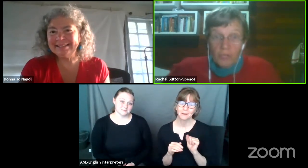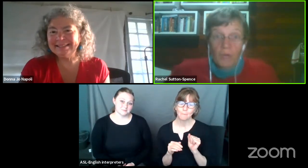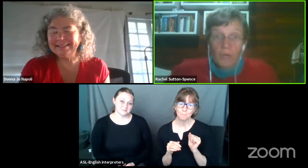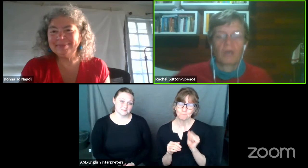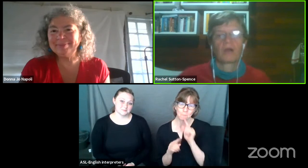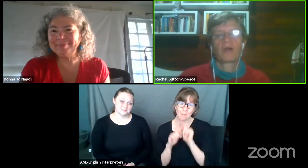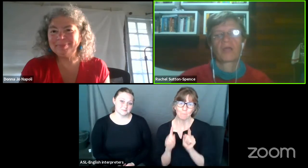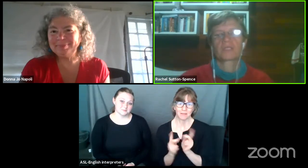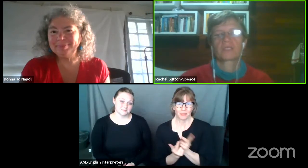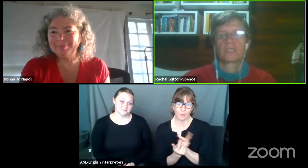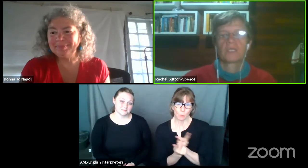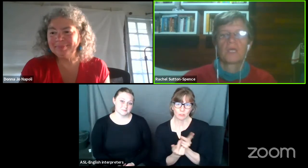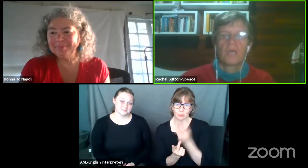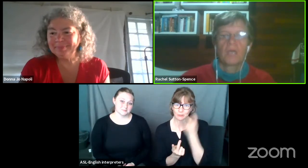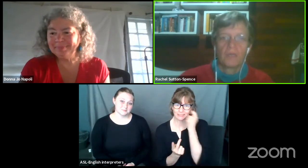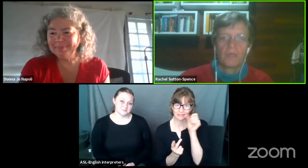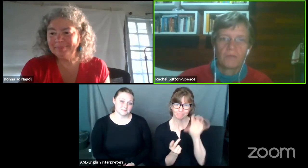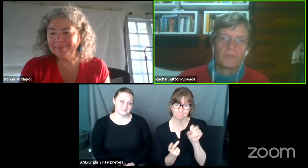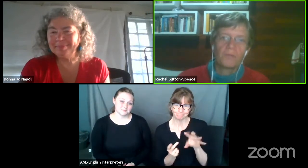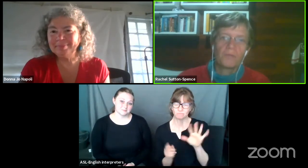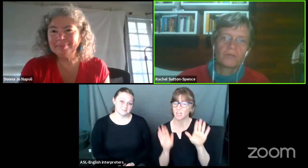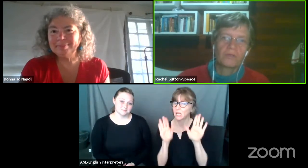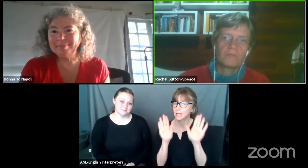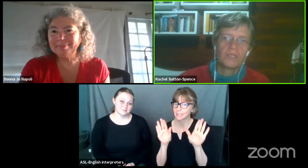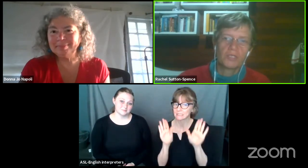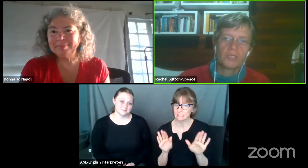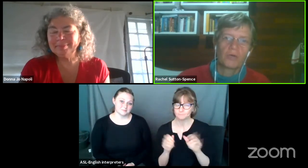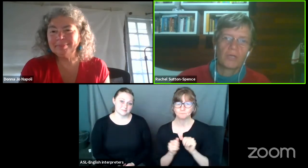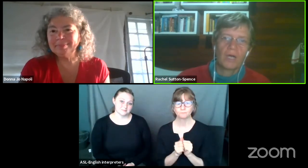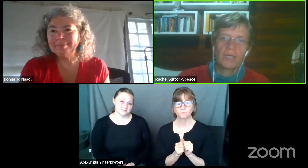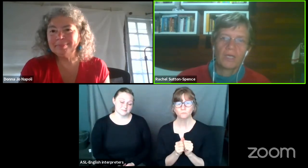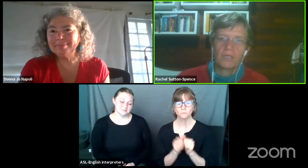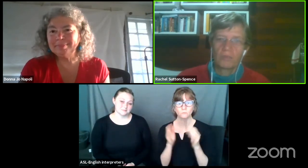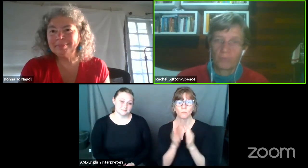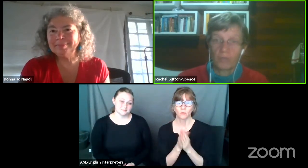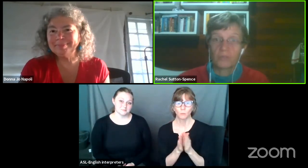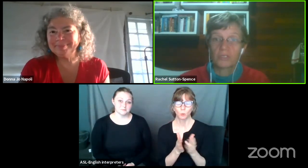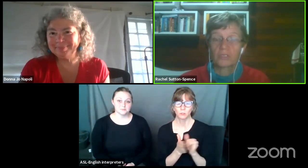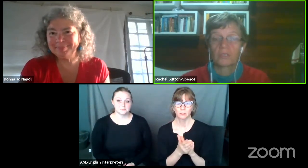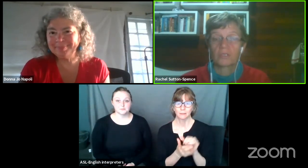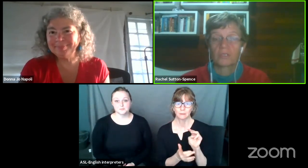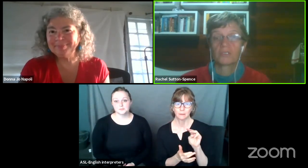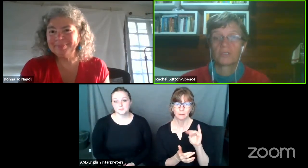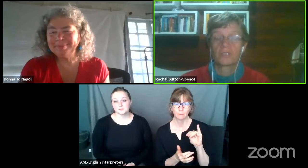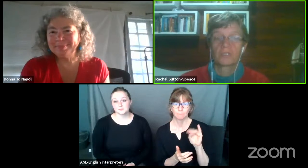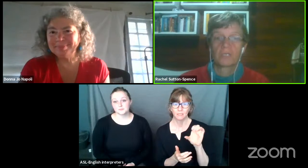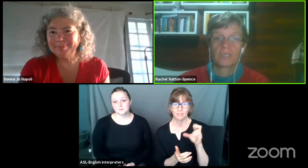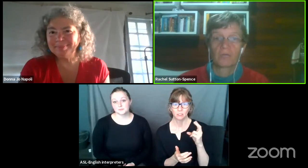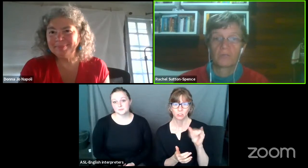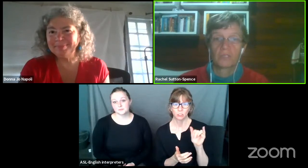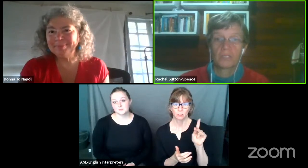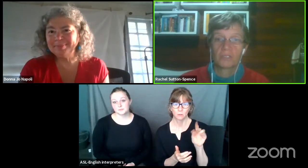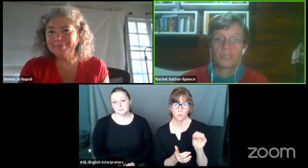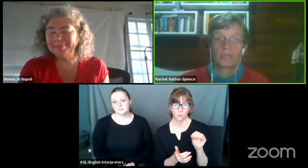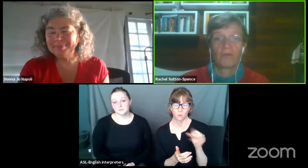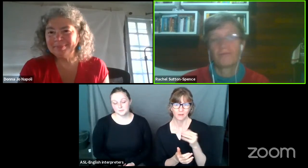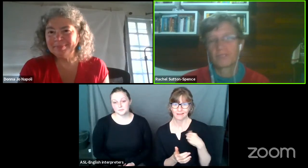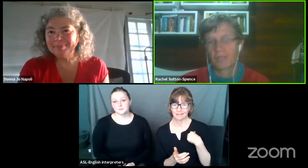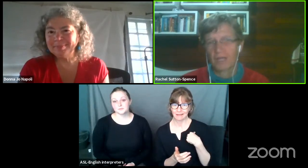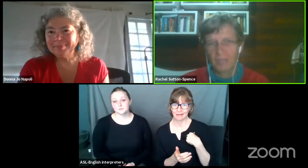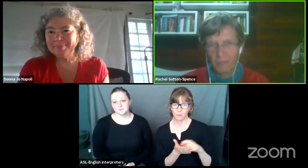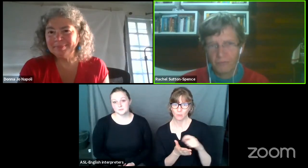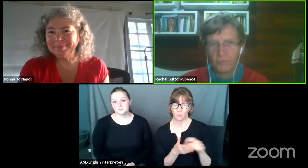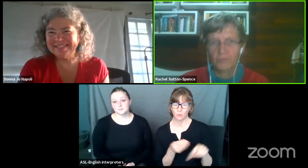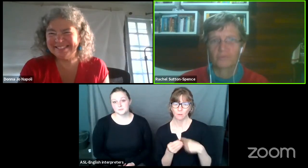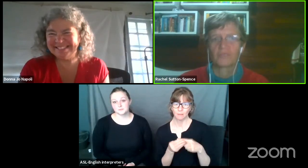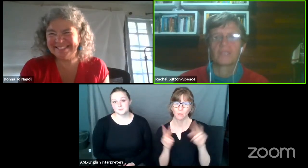Those two are excellent. The book that Michiko and I wrote on introducing sign language literature, obviously